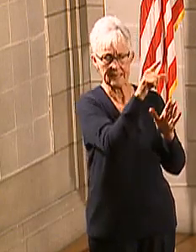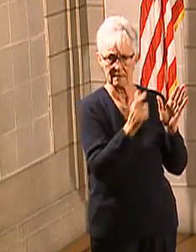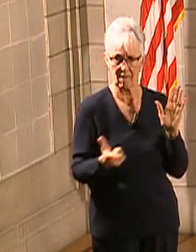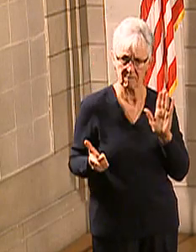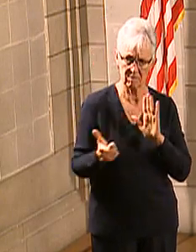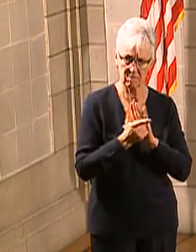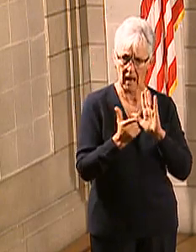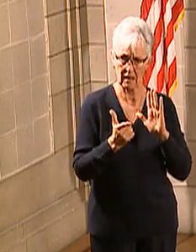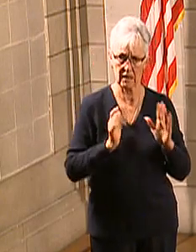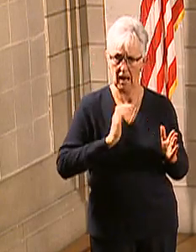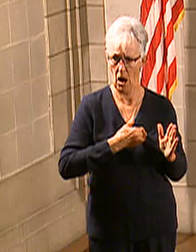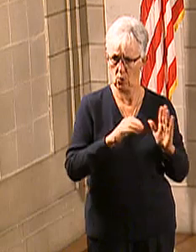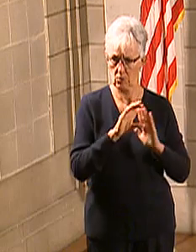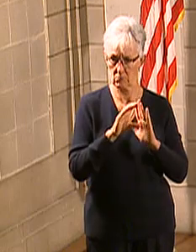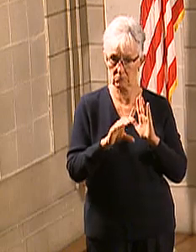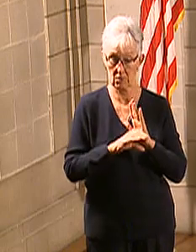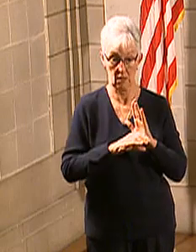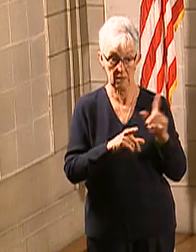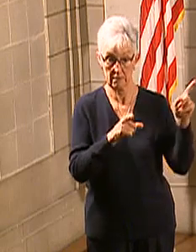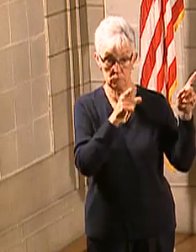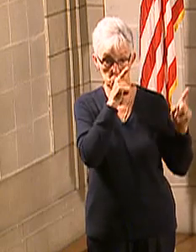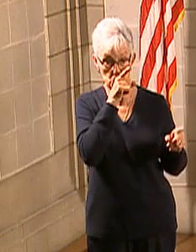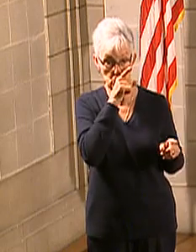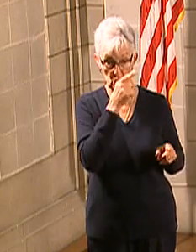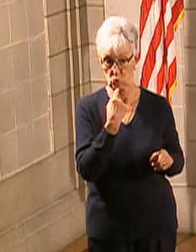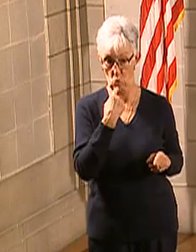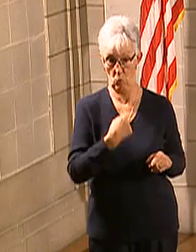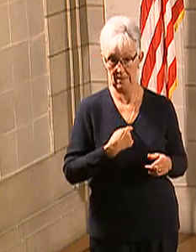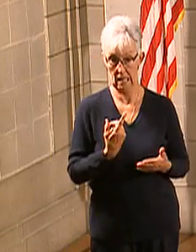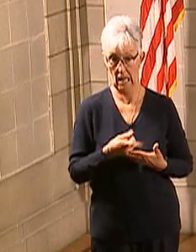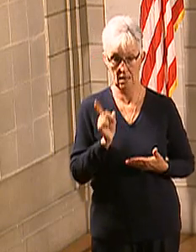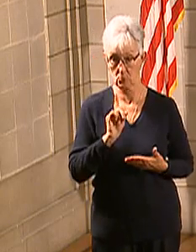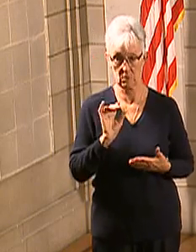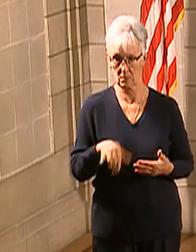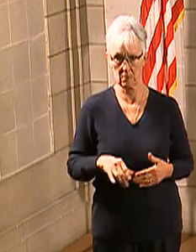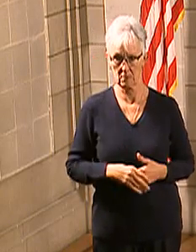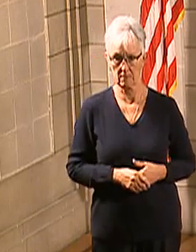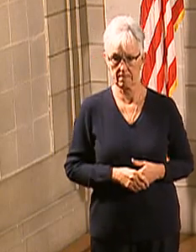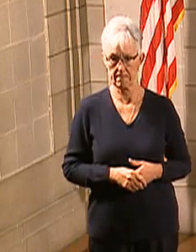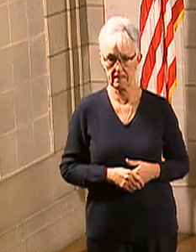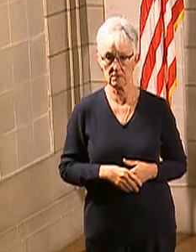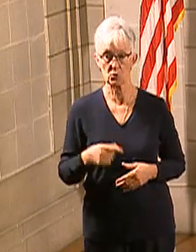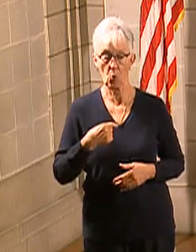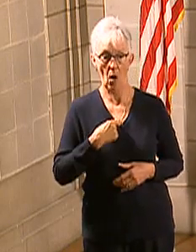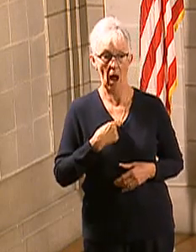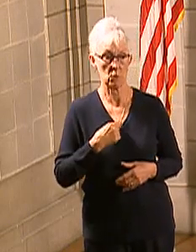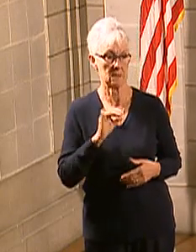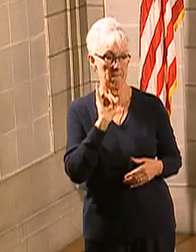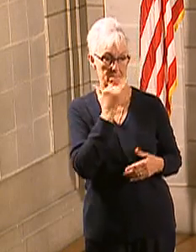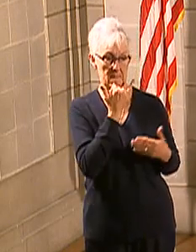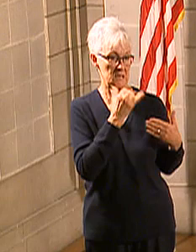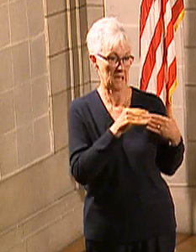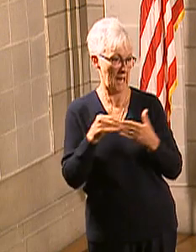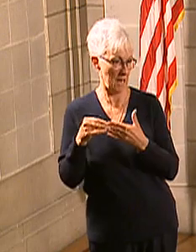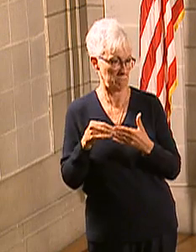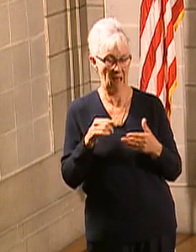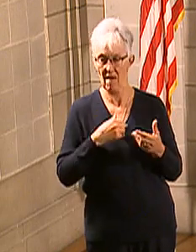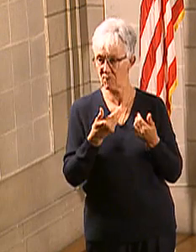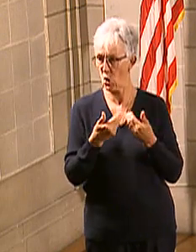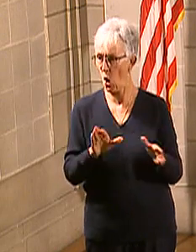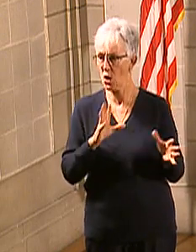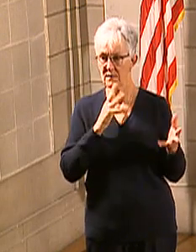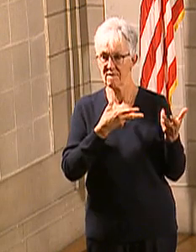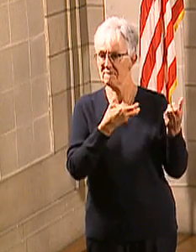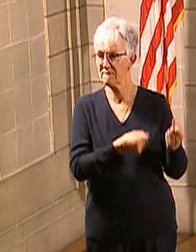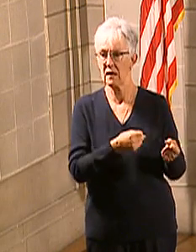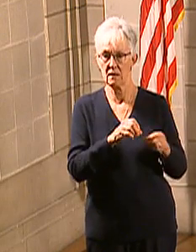And he did not tell me these things when we were talking about that last week. I was misled by Ronnie Green. I have lost all faith in Ronnie Green. I don't believe